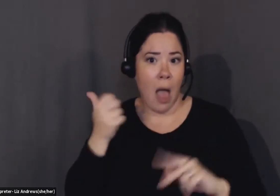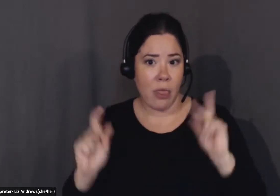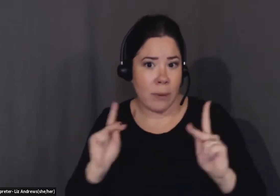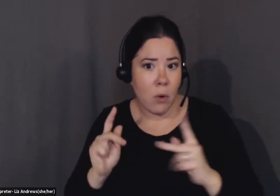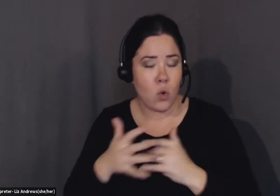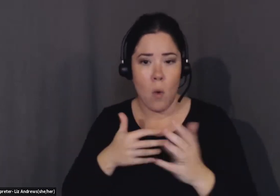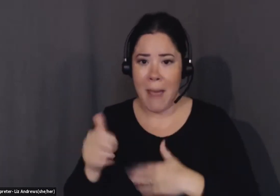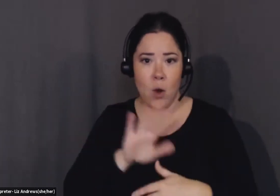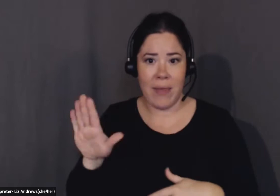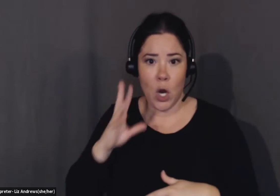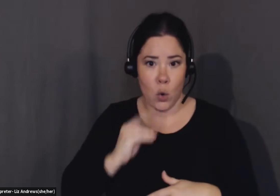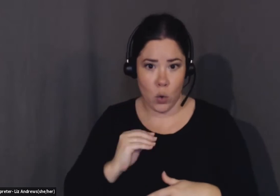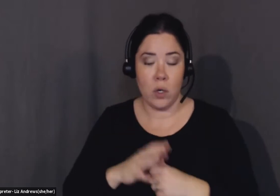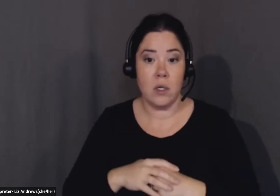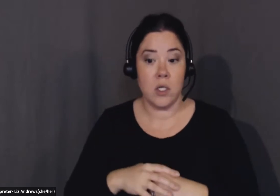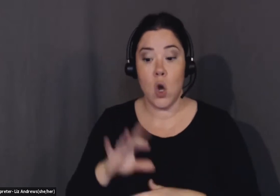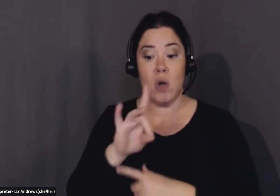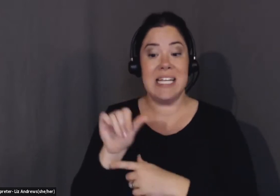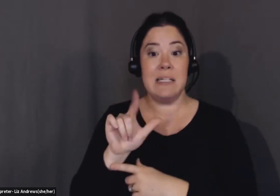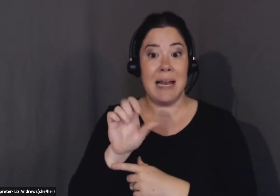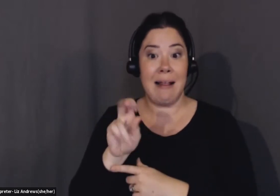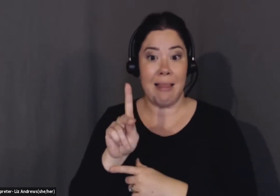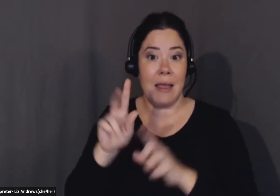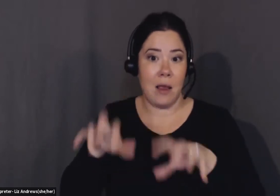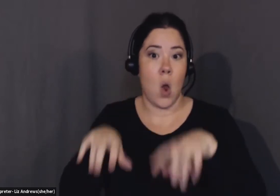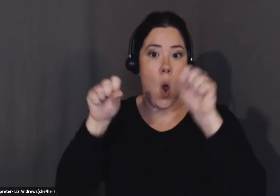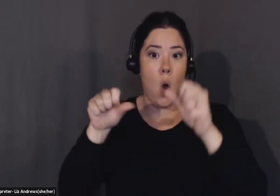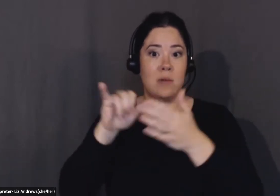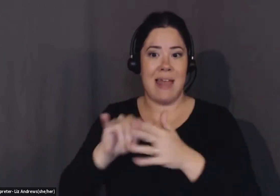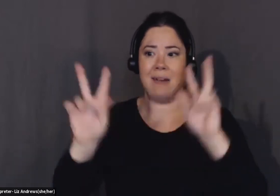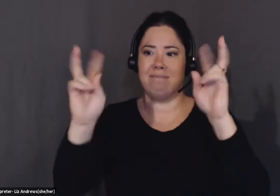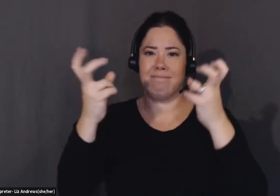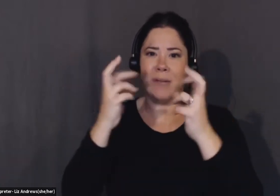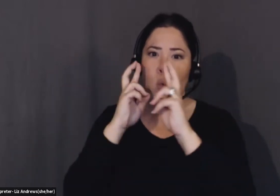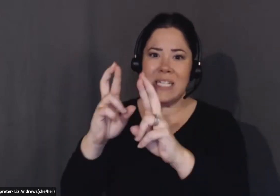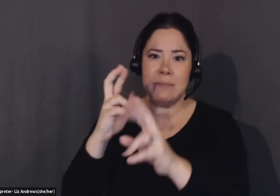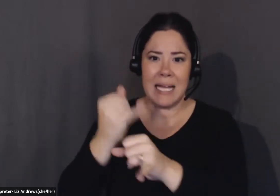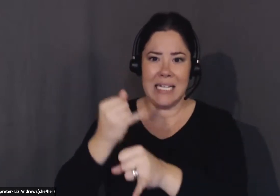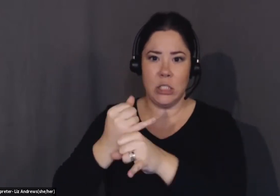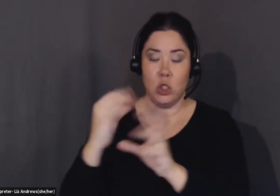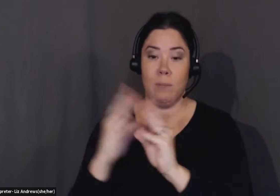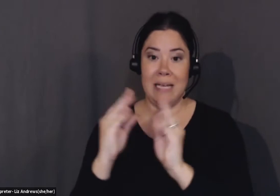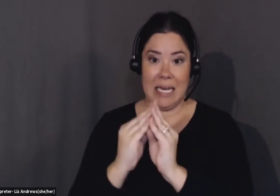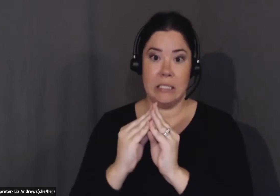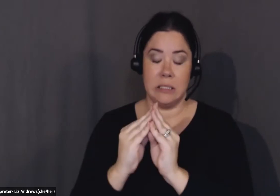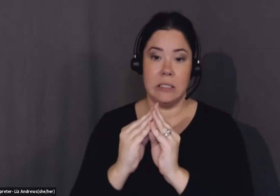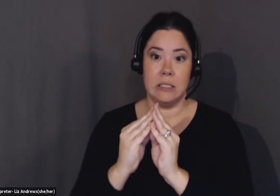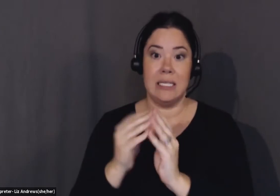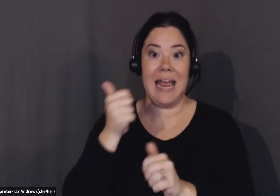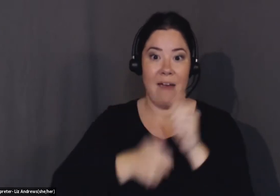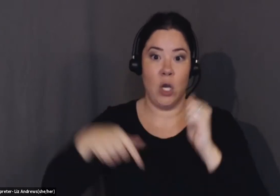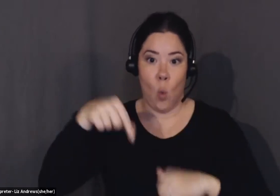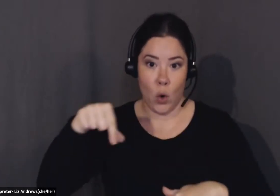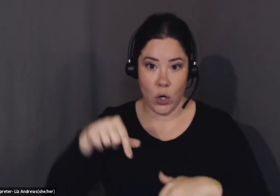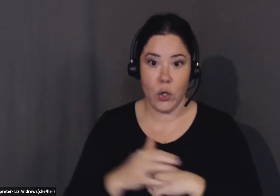So Disability Link does host the Respect Institute meetings quarterly. And we do